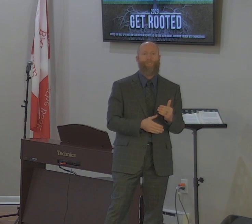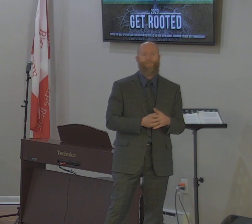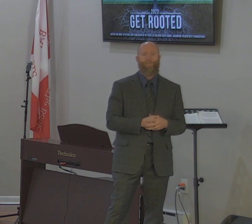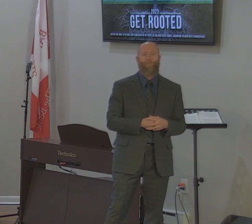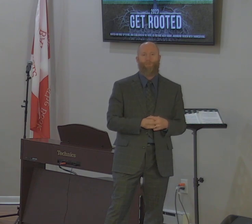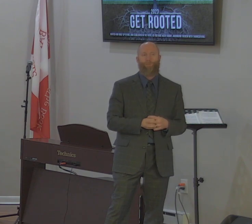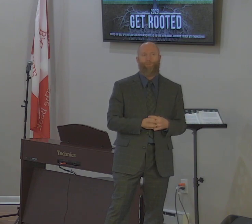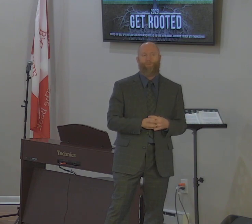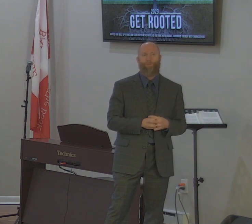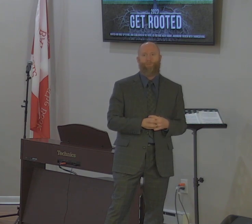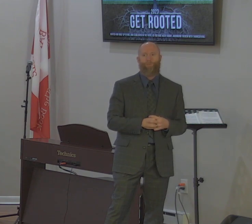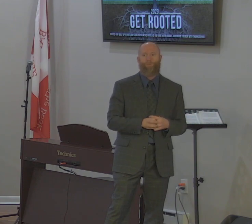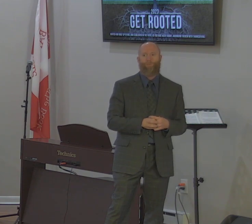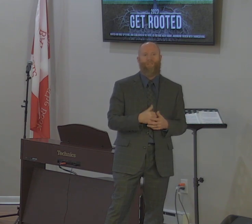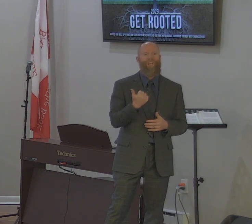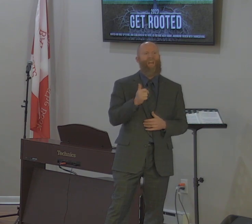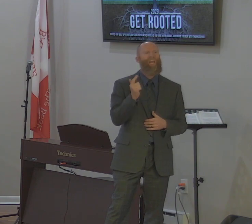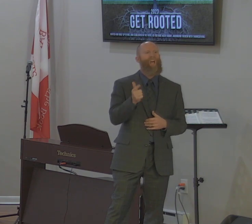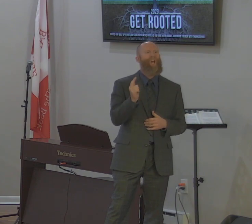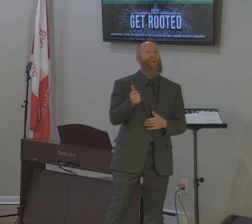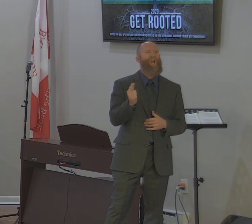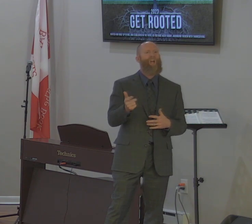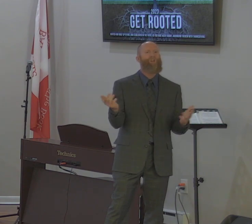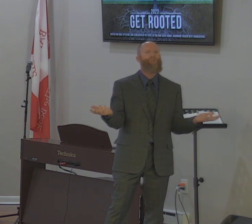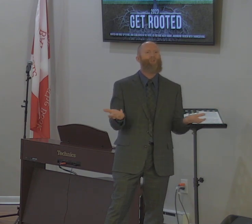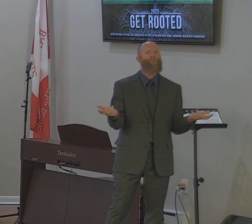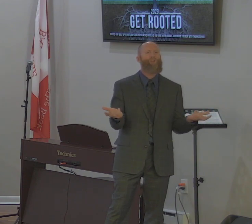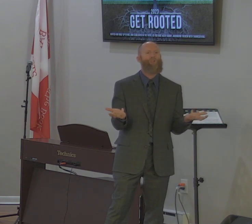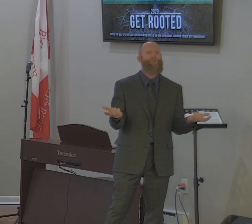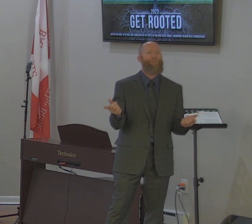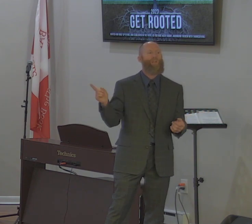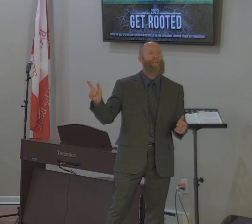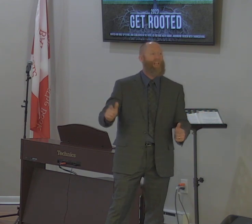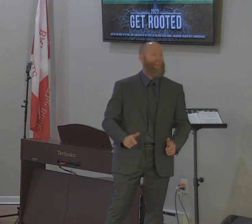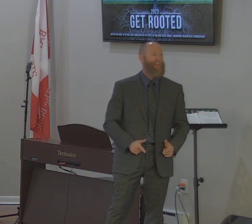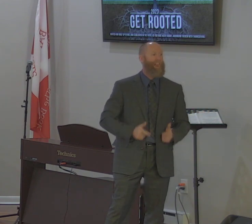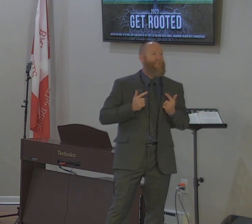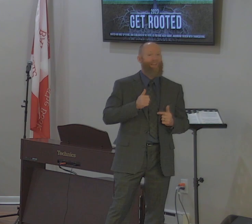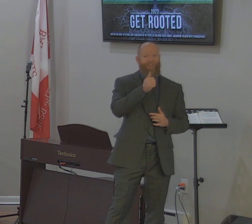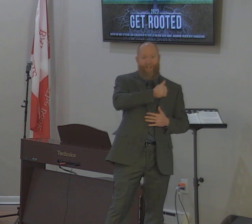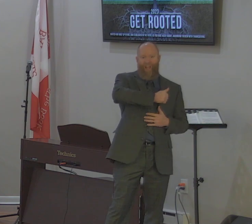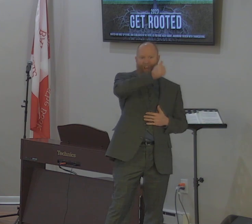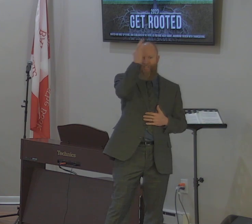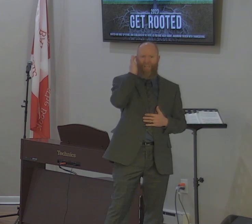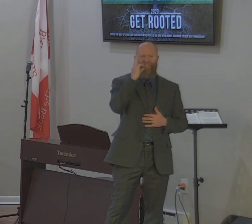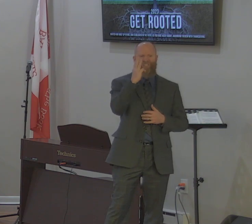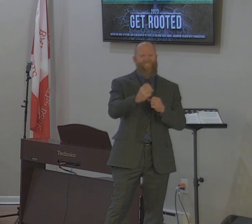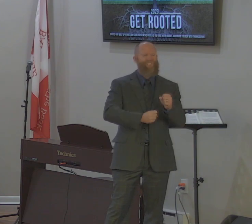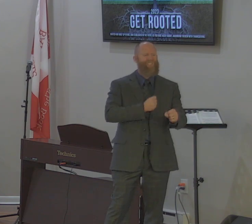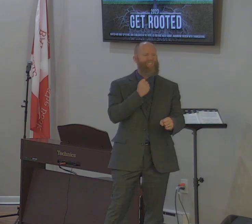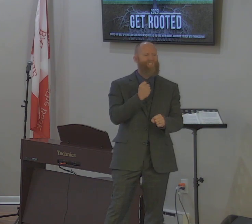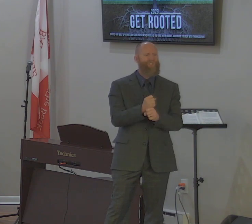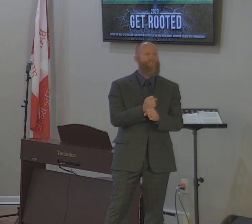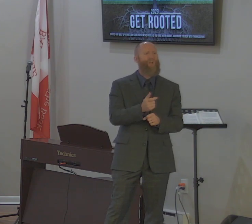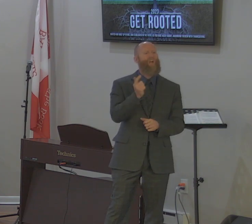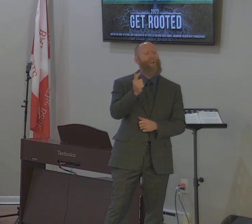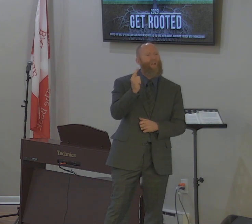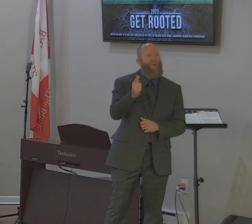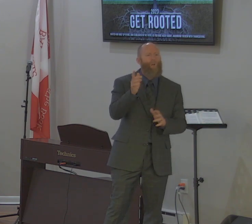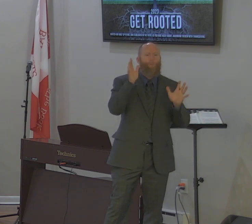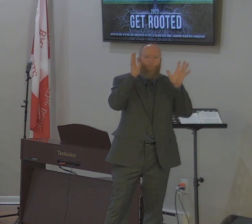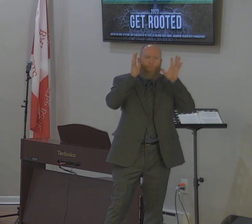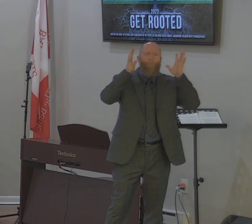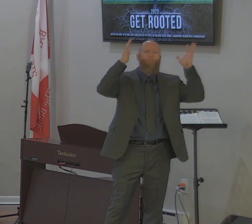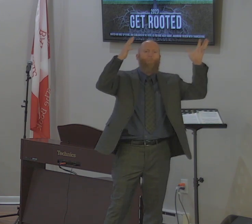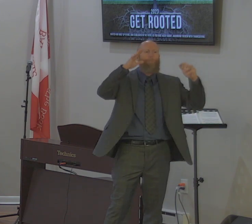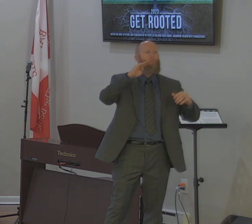I don't know, do I have any hunters in here? I lived in Alaska for 6 years, and I got to go hunting up there. I hunted moose, and it was a